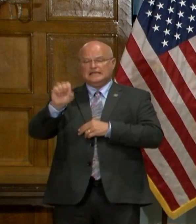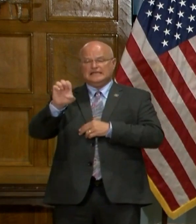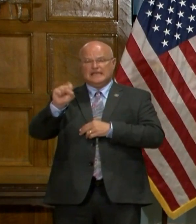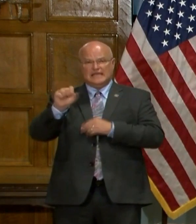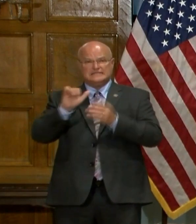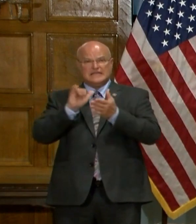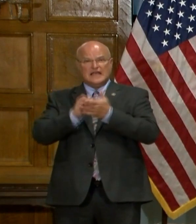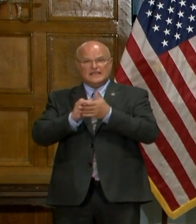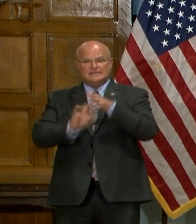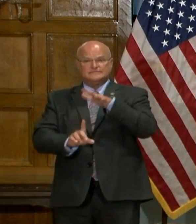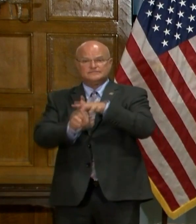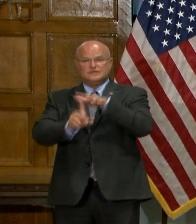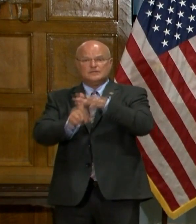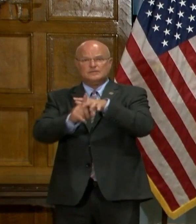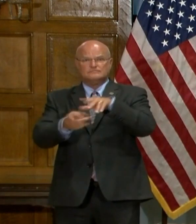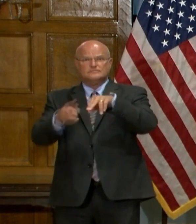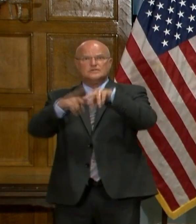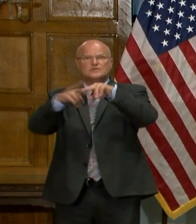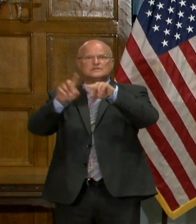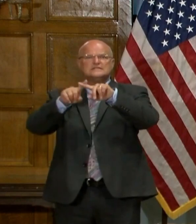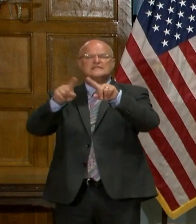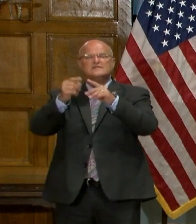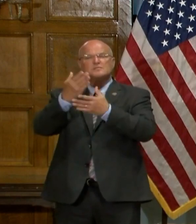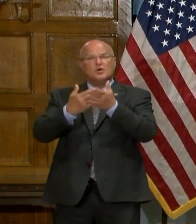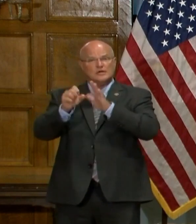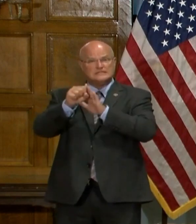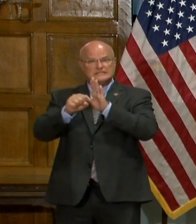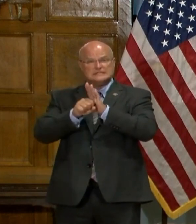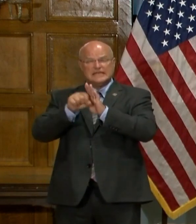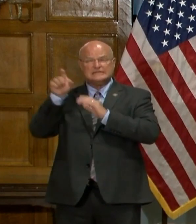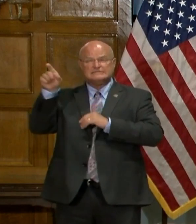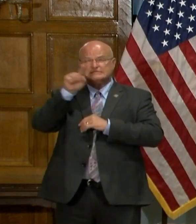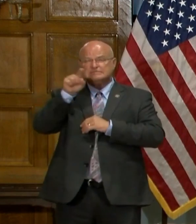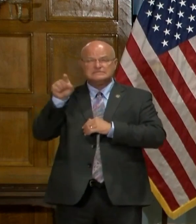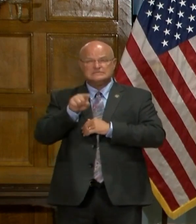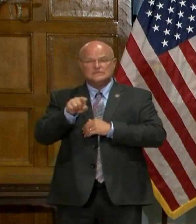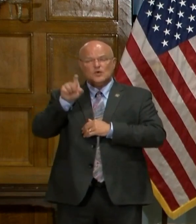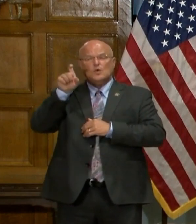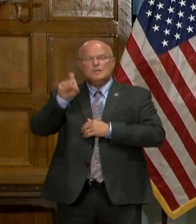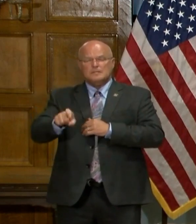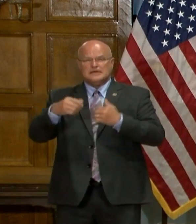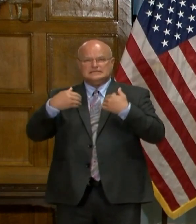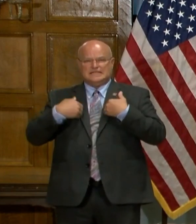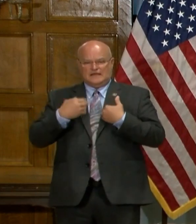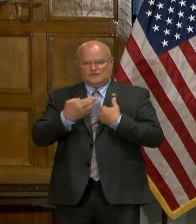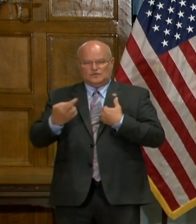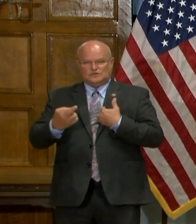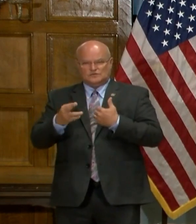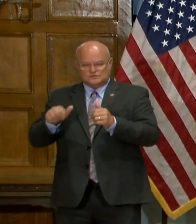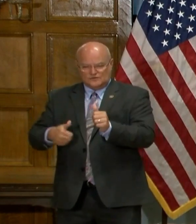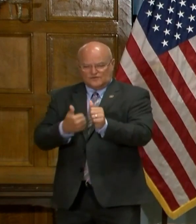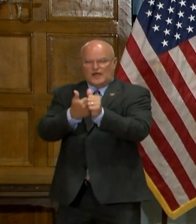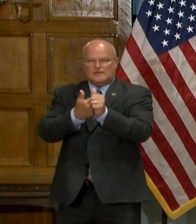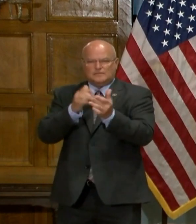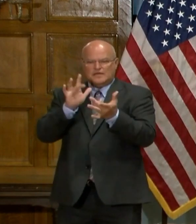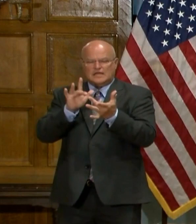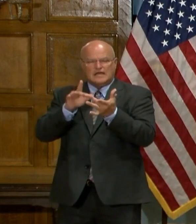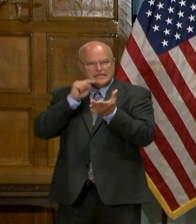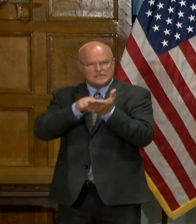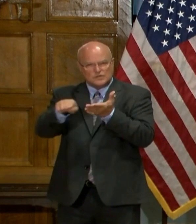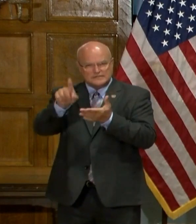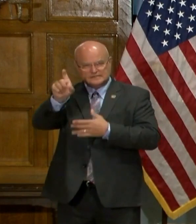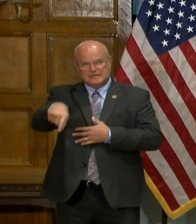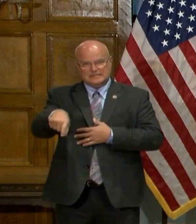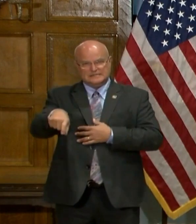cases that come up or increase in different parts of the state. We have to have these resources to follow up with our contact